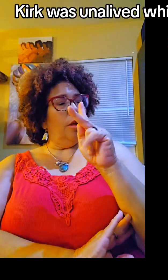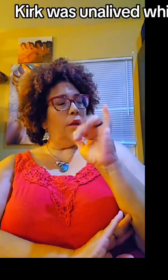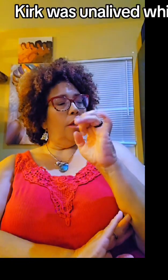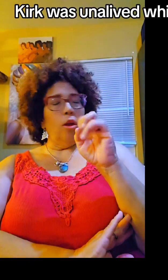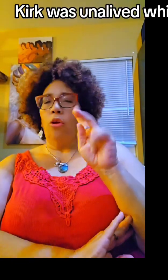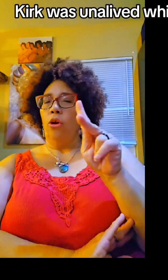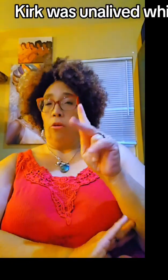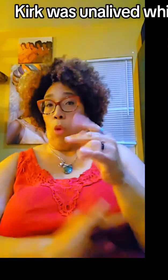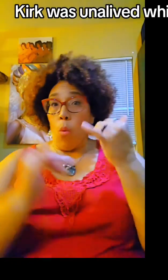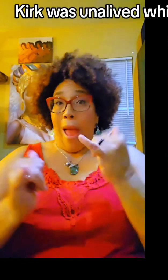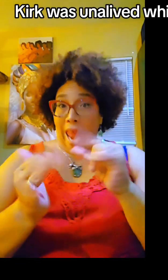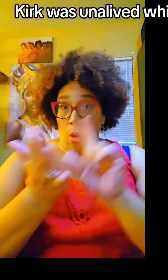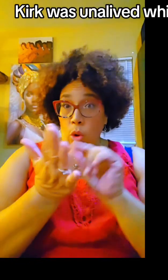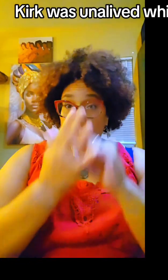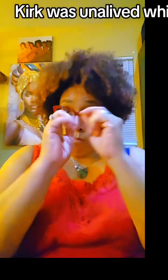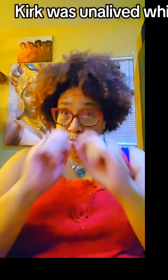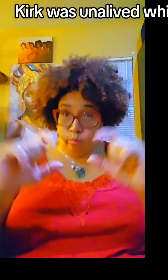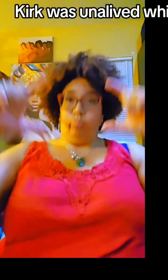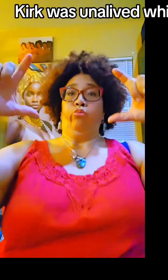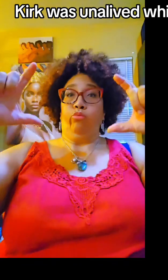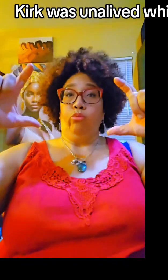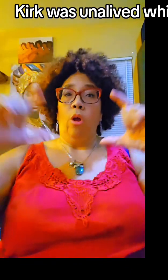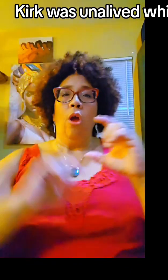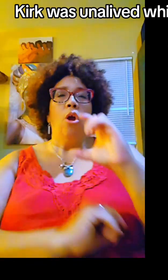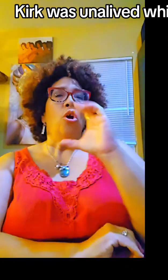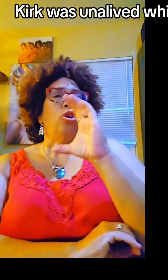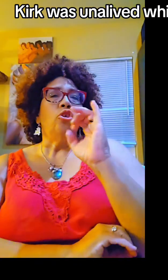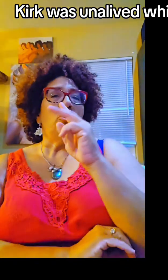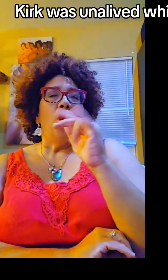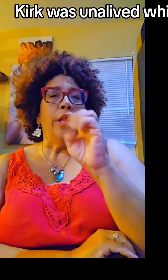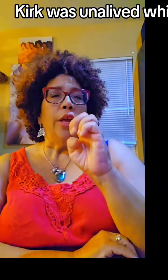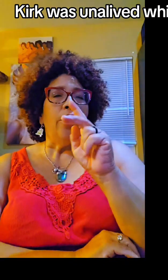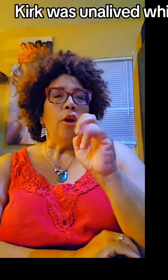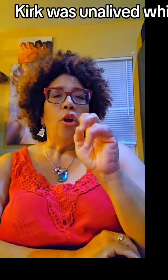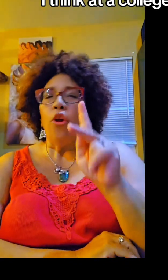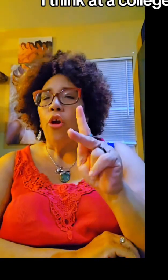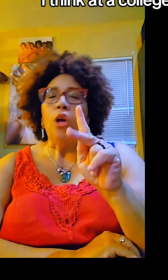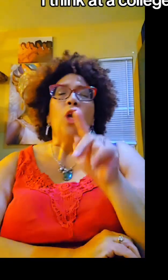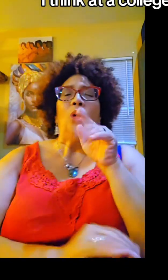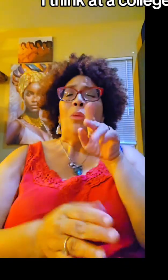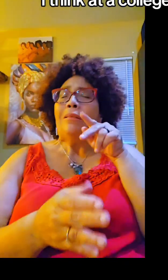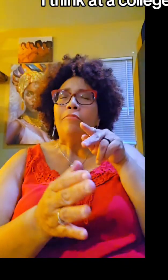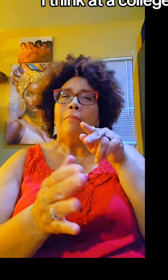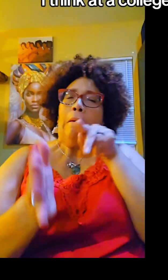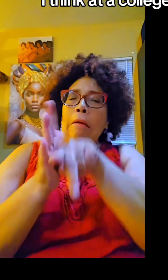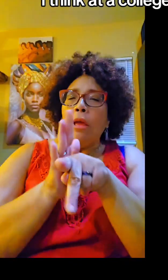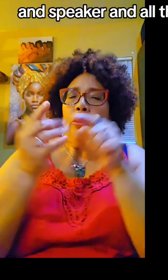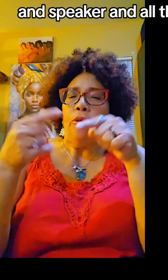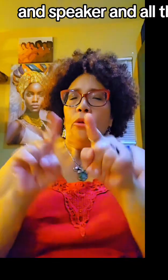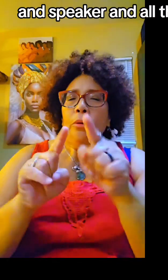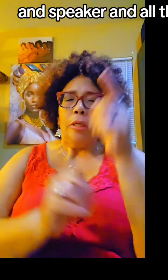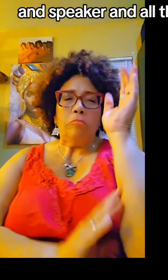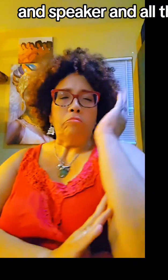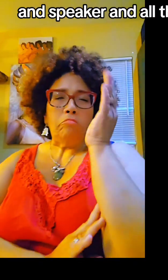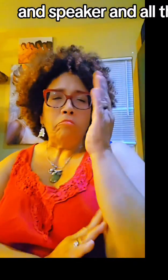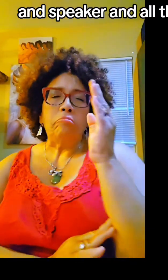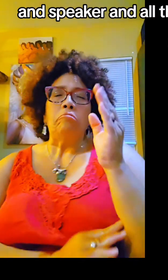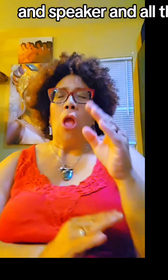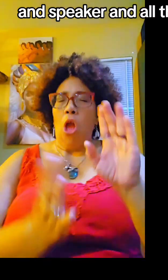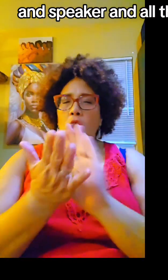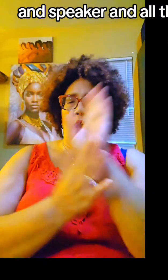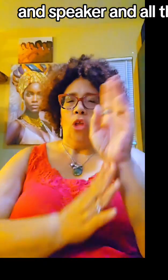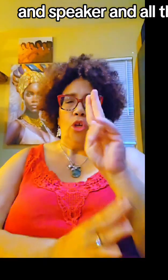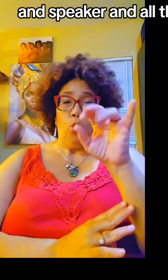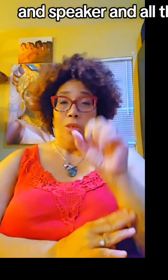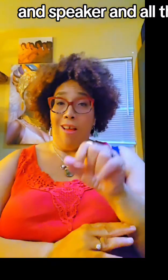just headline news today. Charlie Kirk was unalived while speaking, I think, at a college in Utah. Charlie Kirk is a